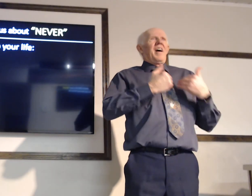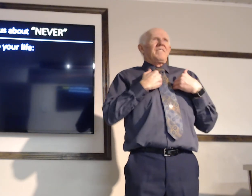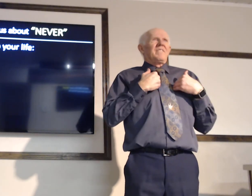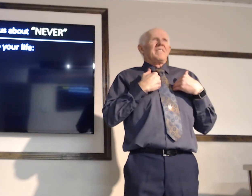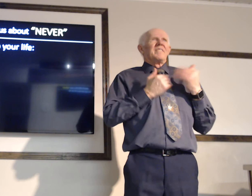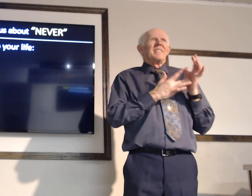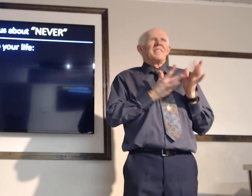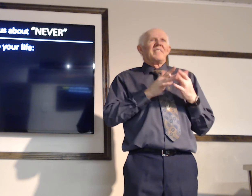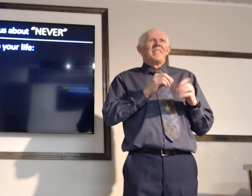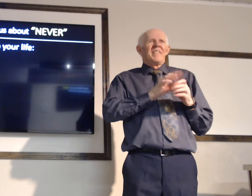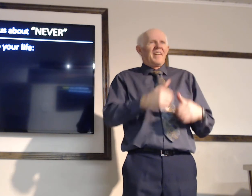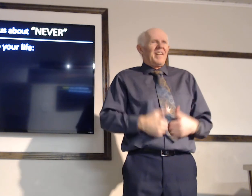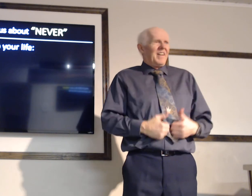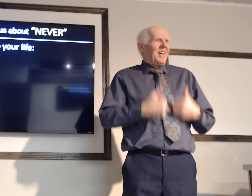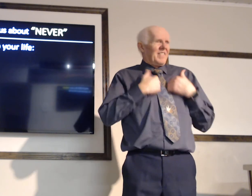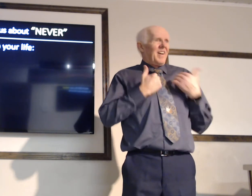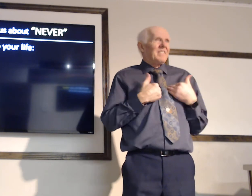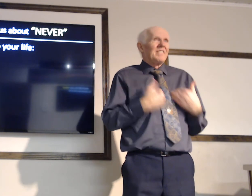You may have Jesus in your life.